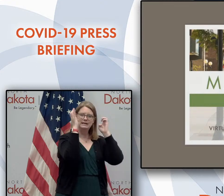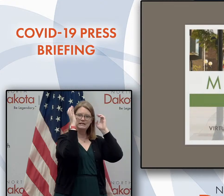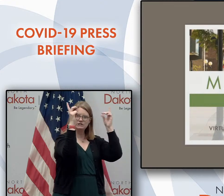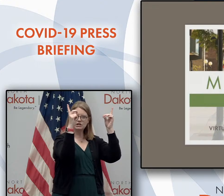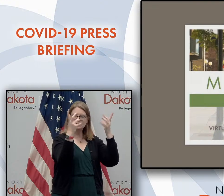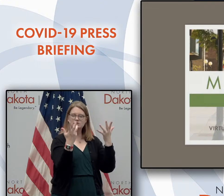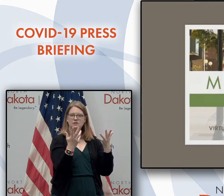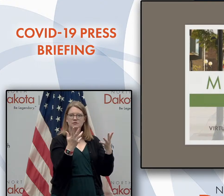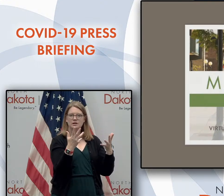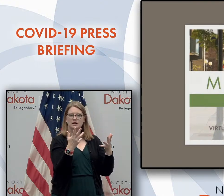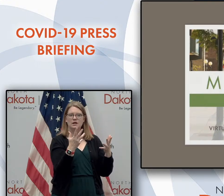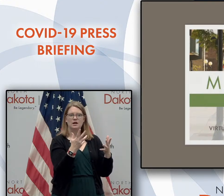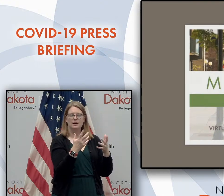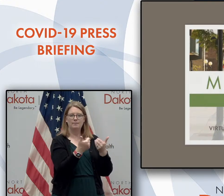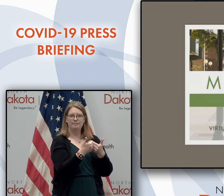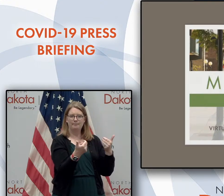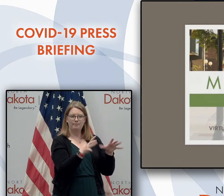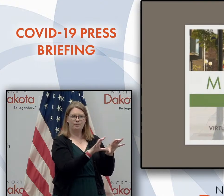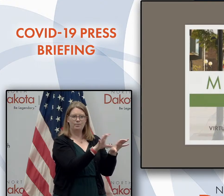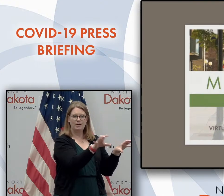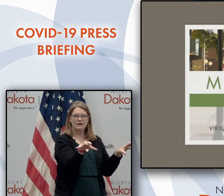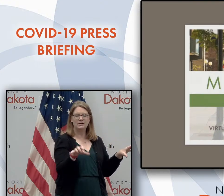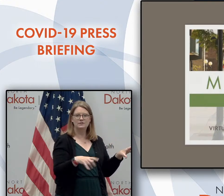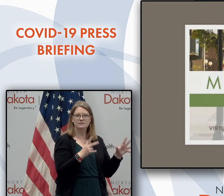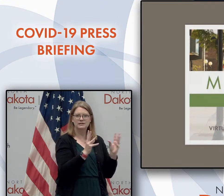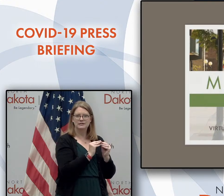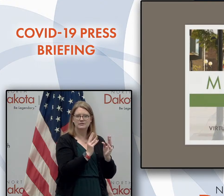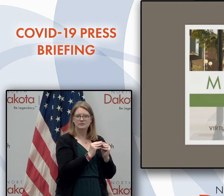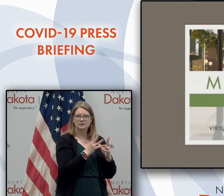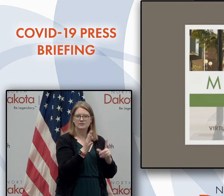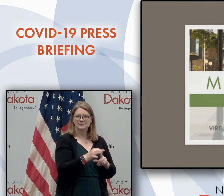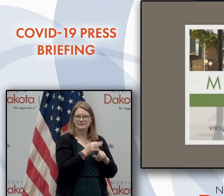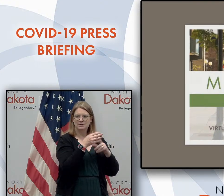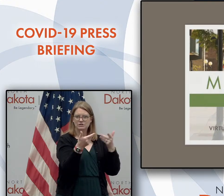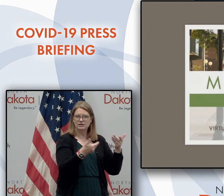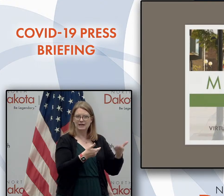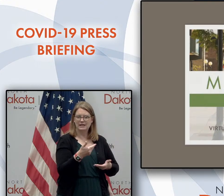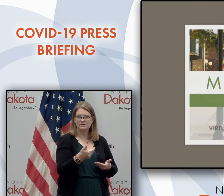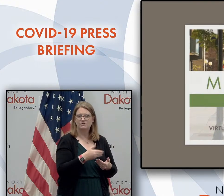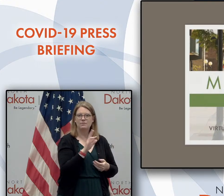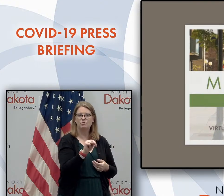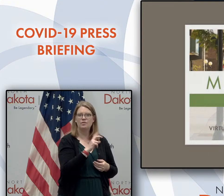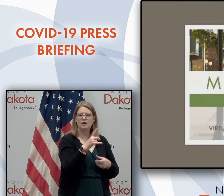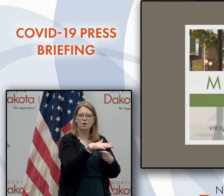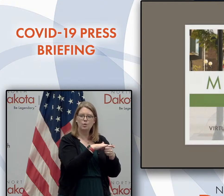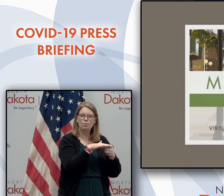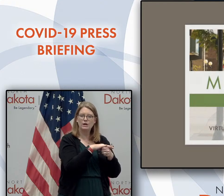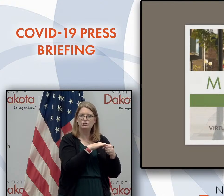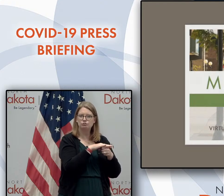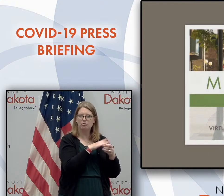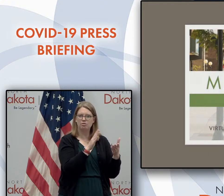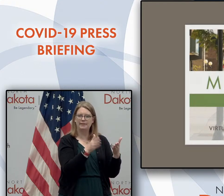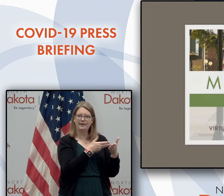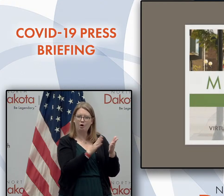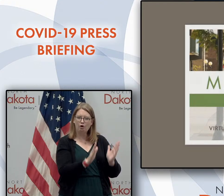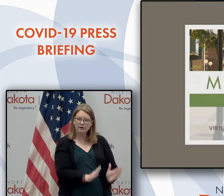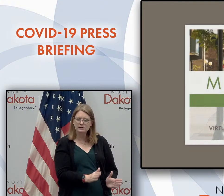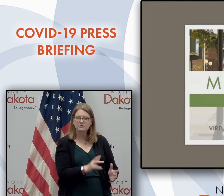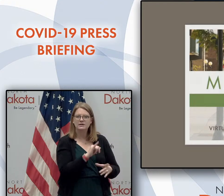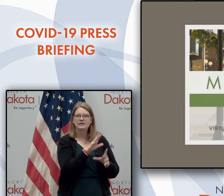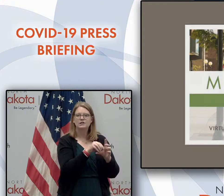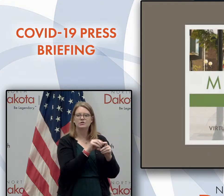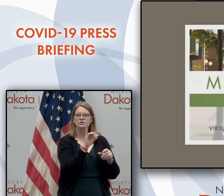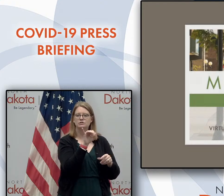and comprehensive breakout sessions, special guest appearances from North Dakota regional artists, and